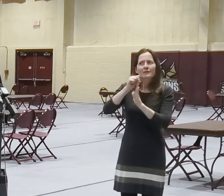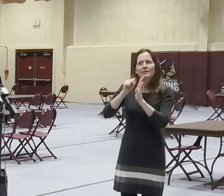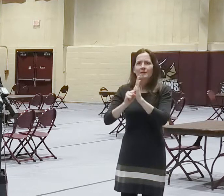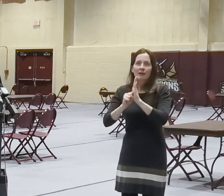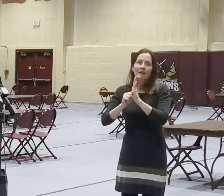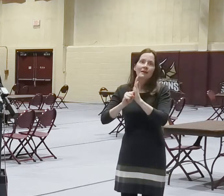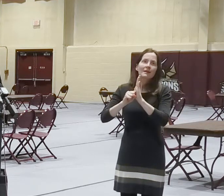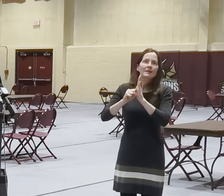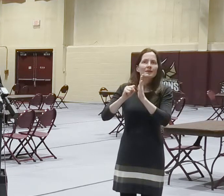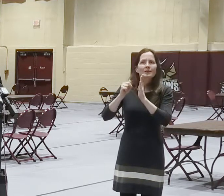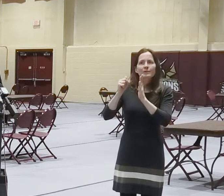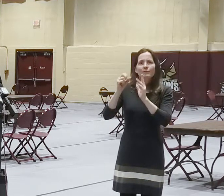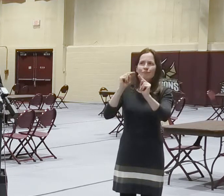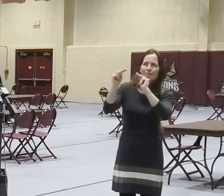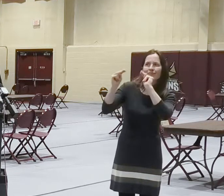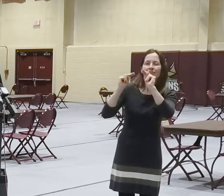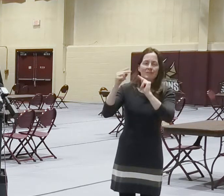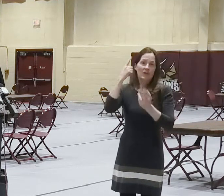government action.